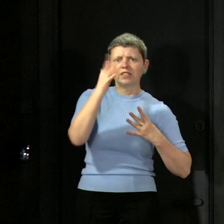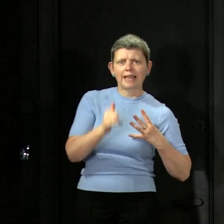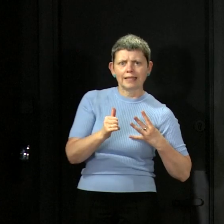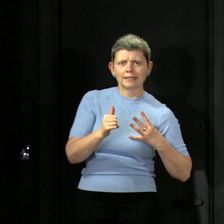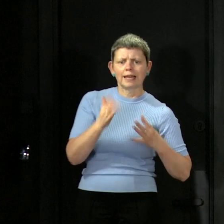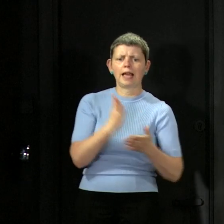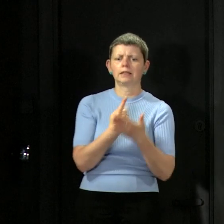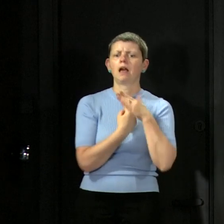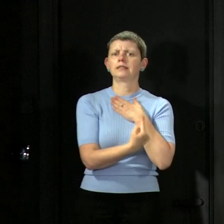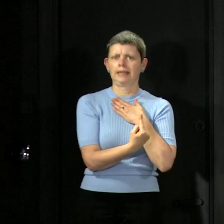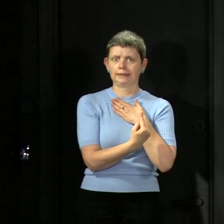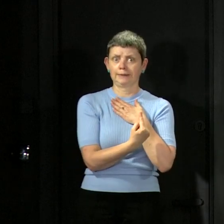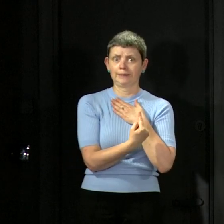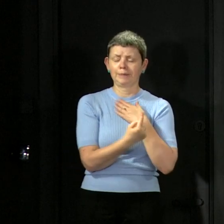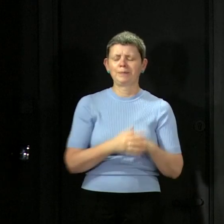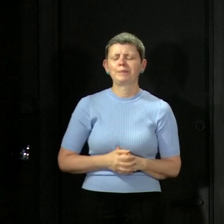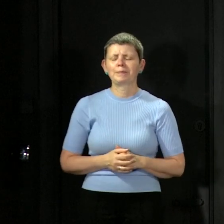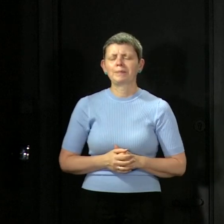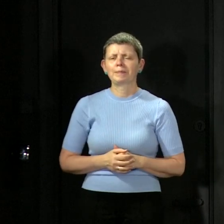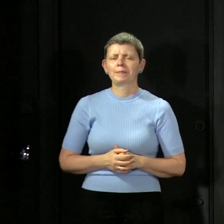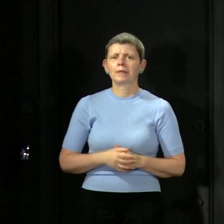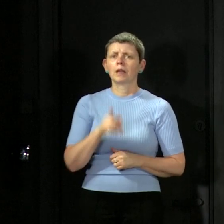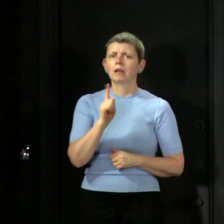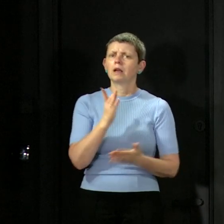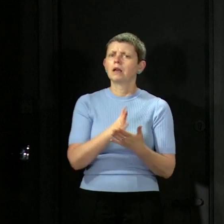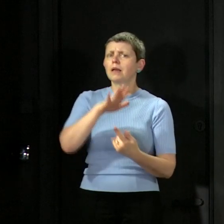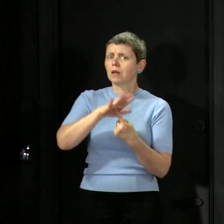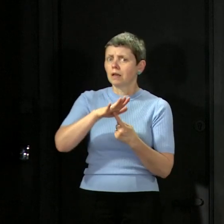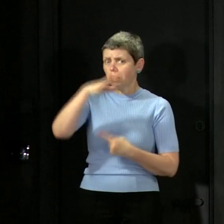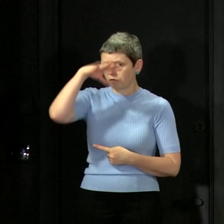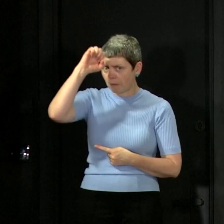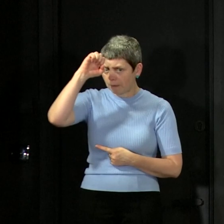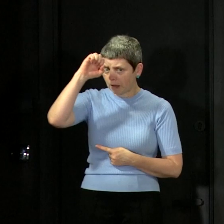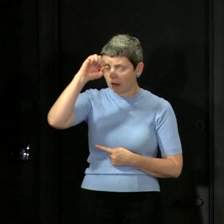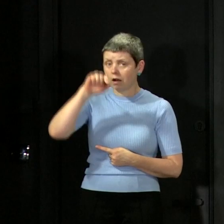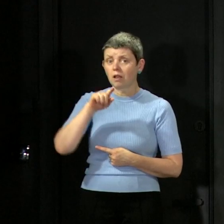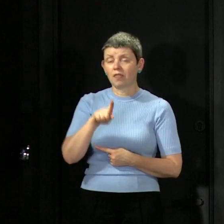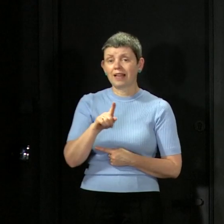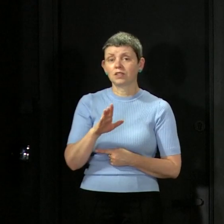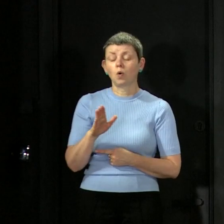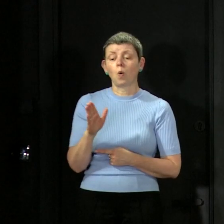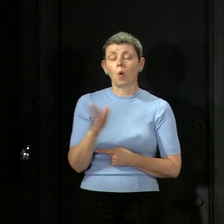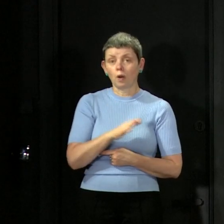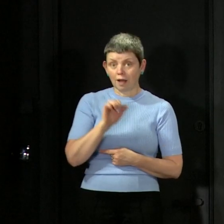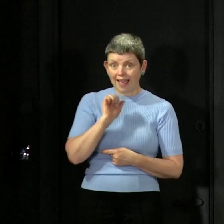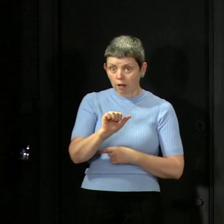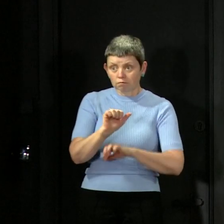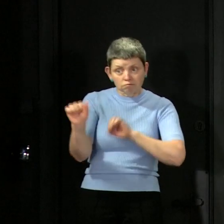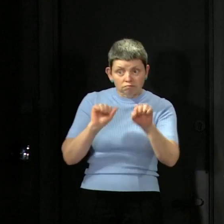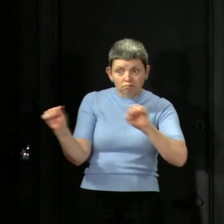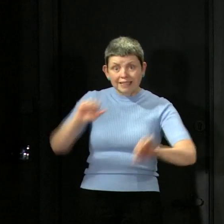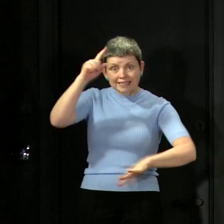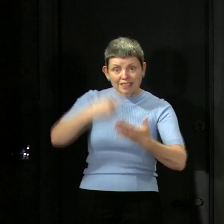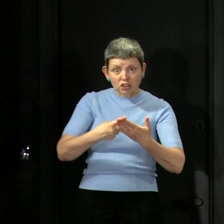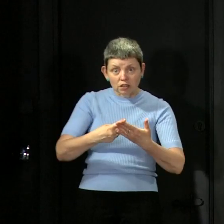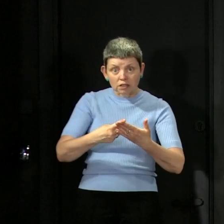on self-isolation. And above all, remember that each and every individual decision that we take will affect